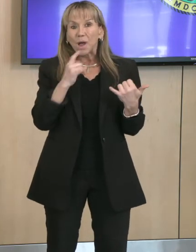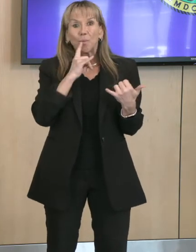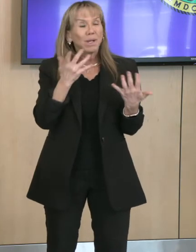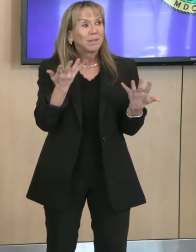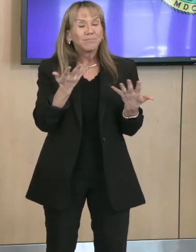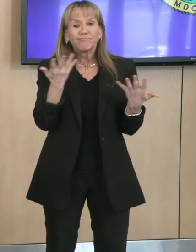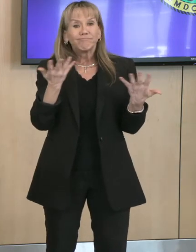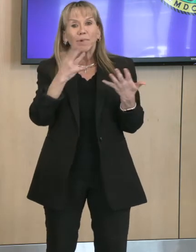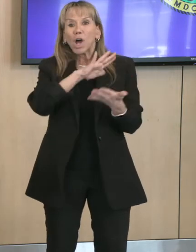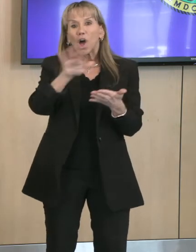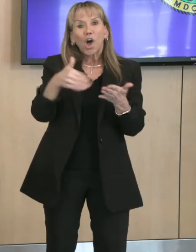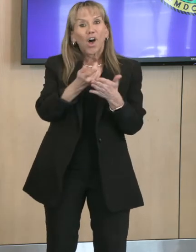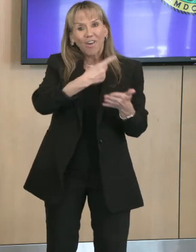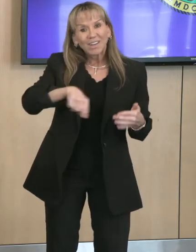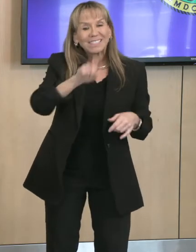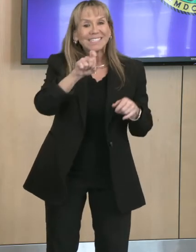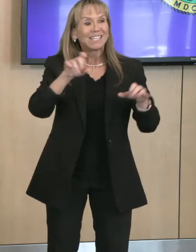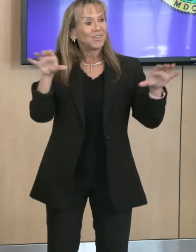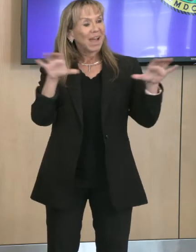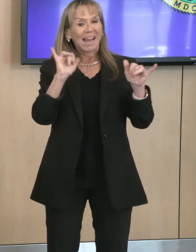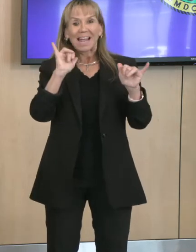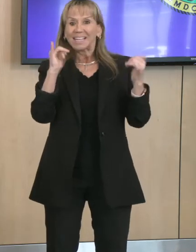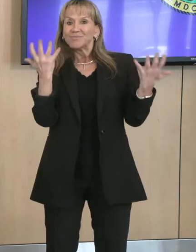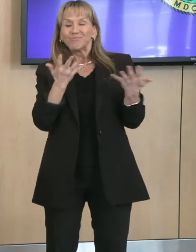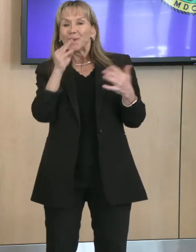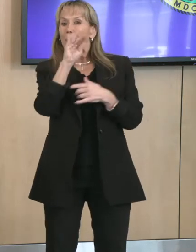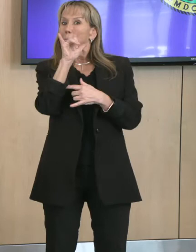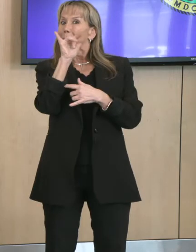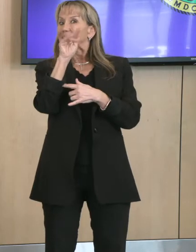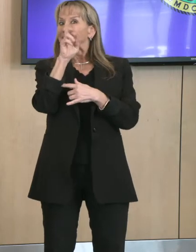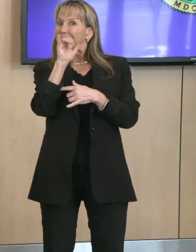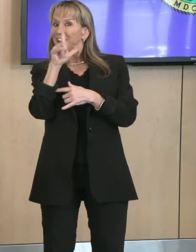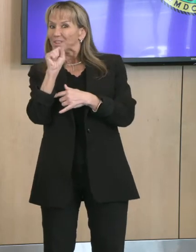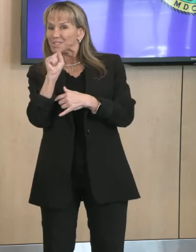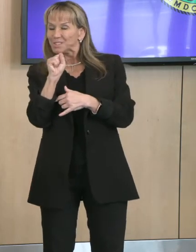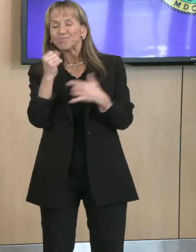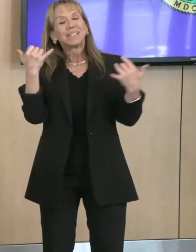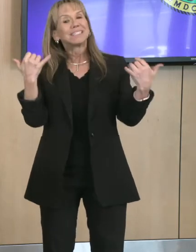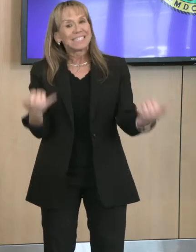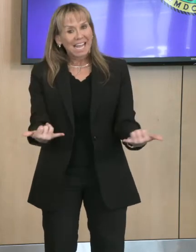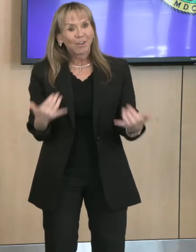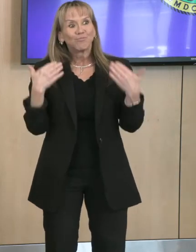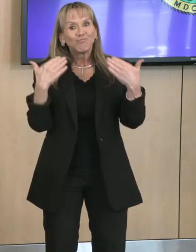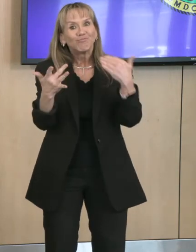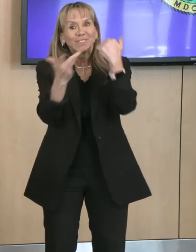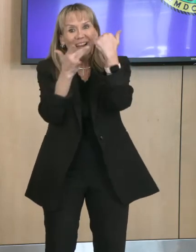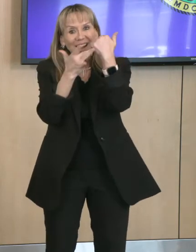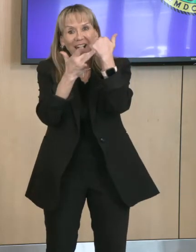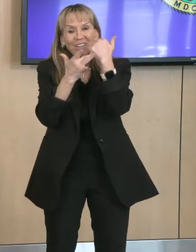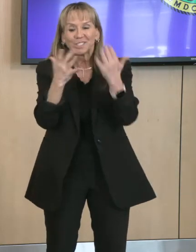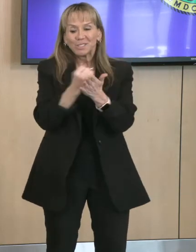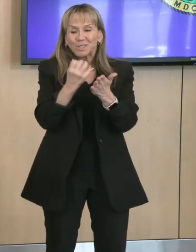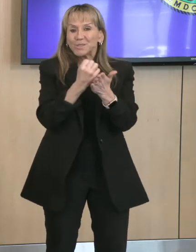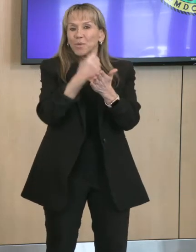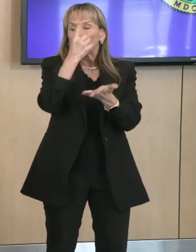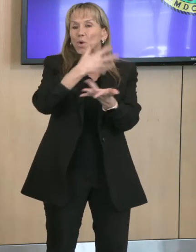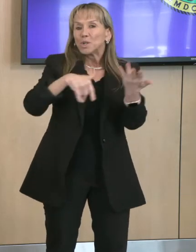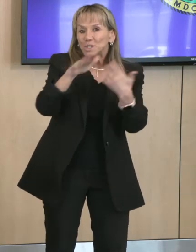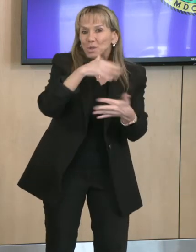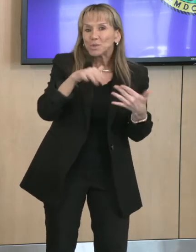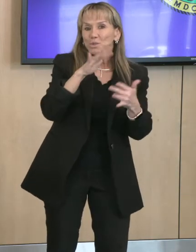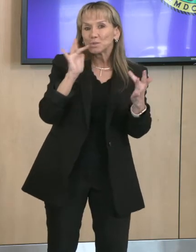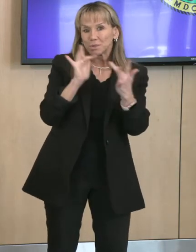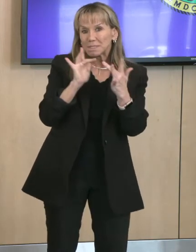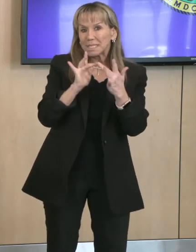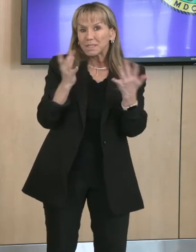to act like millennials, it is now. Let's all use technology to maintain social connection.